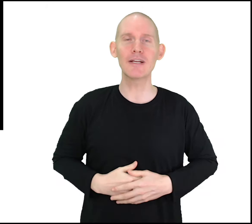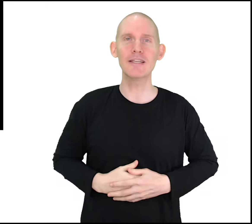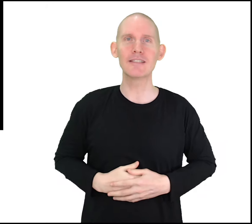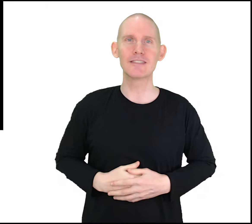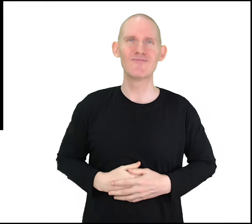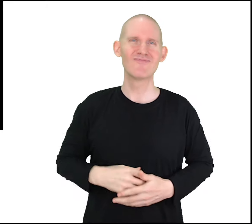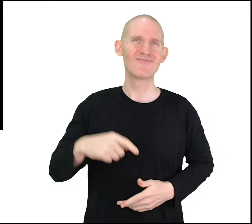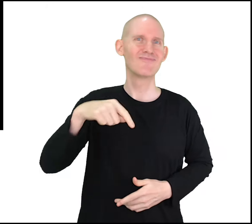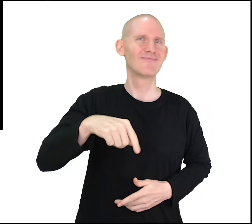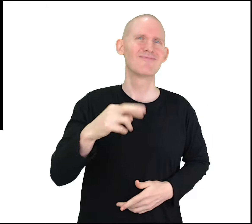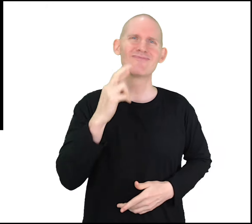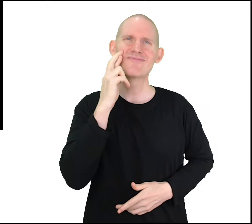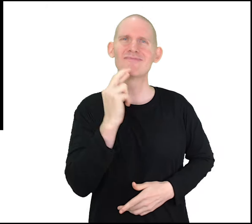this.